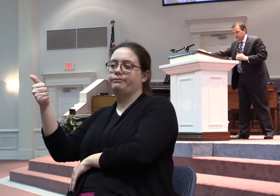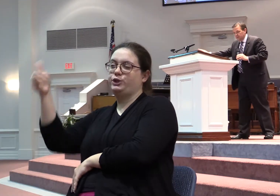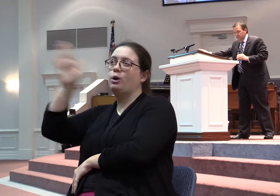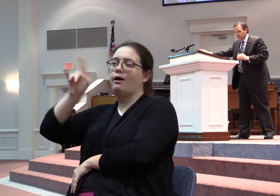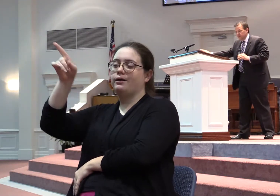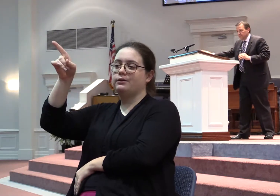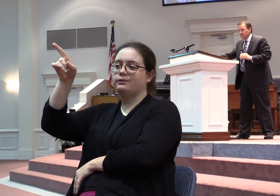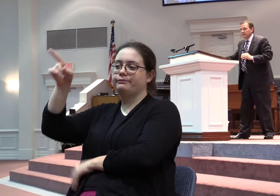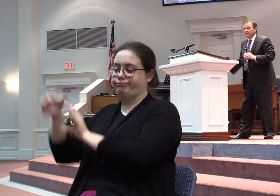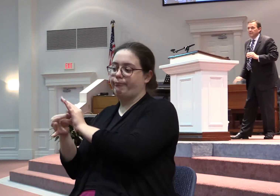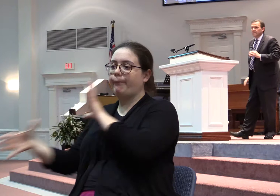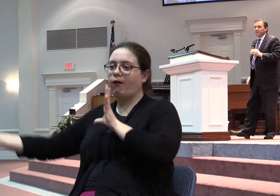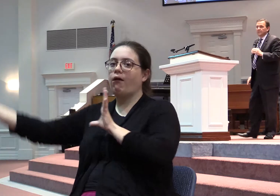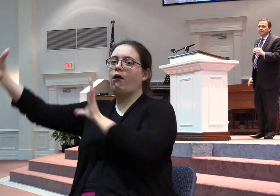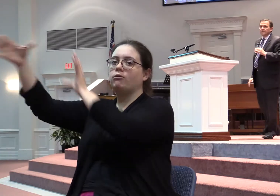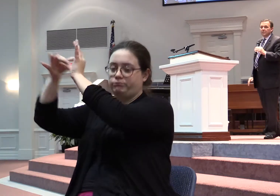Right.